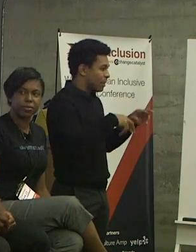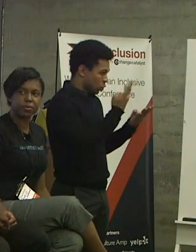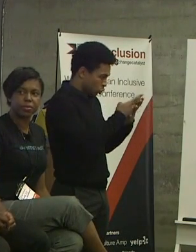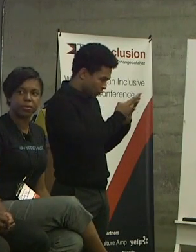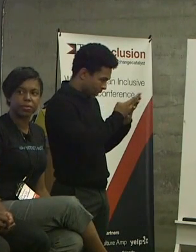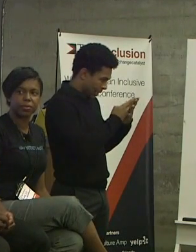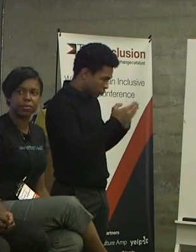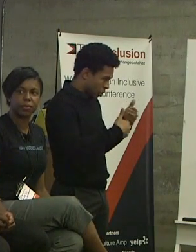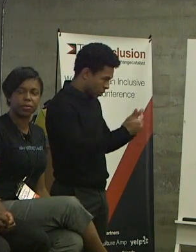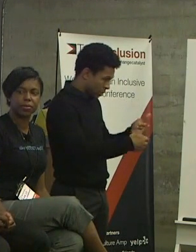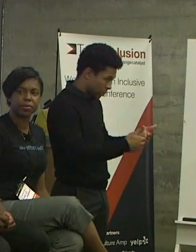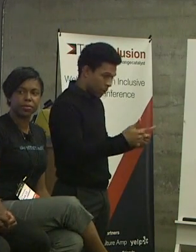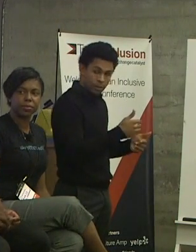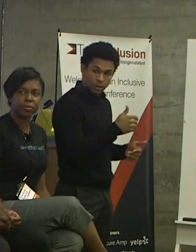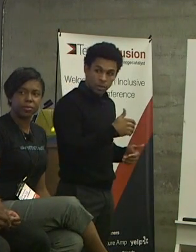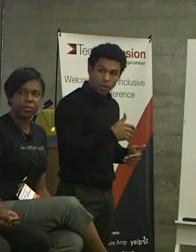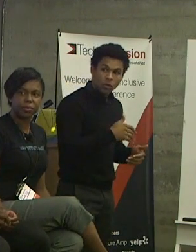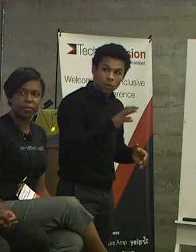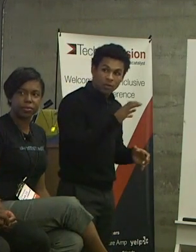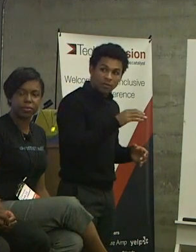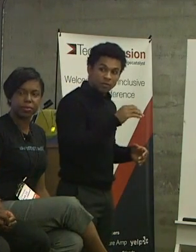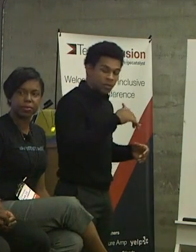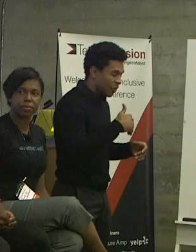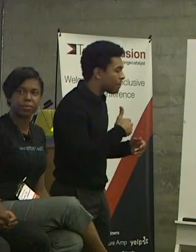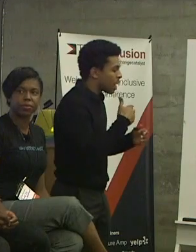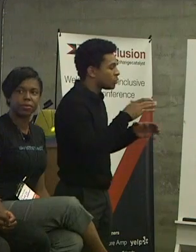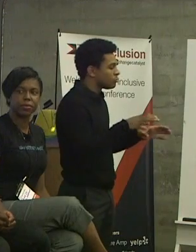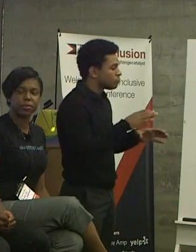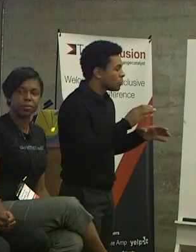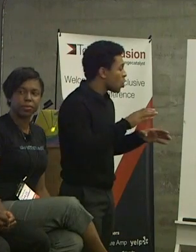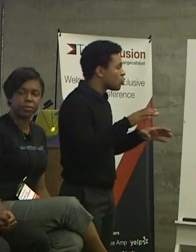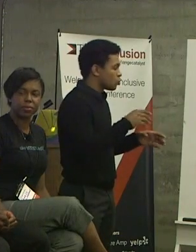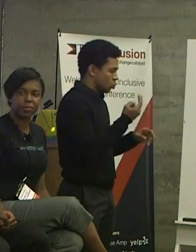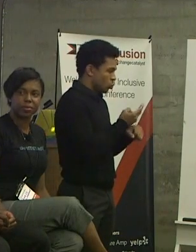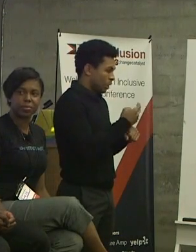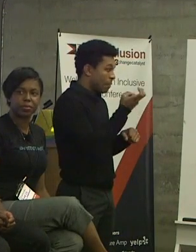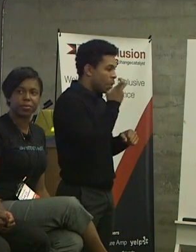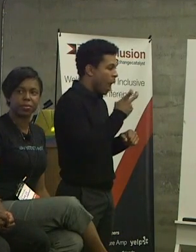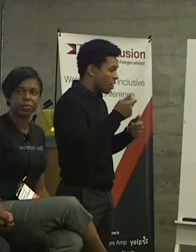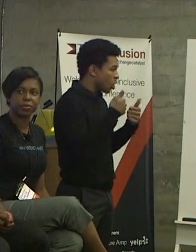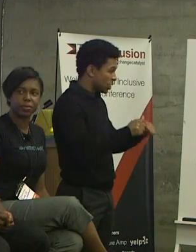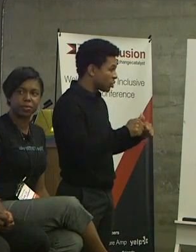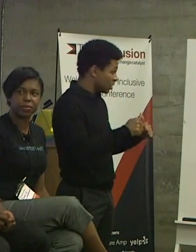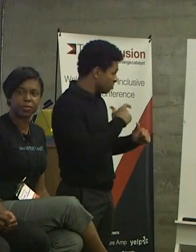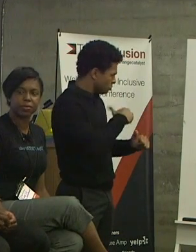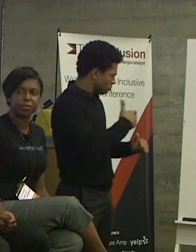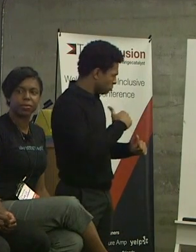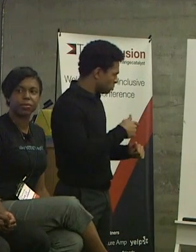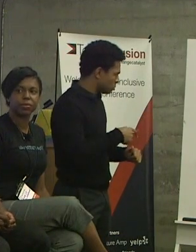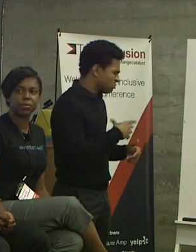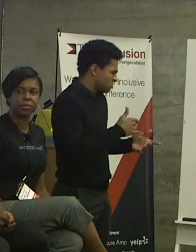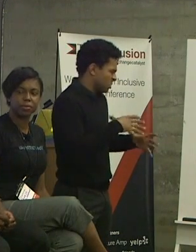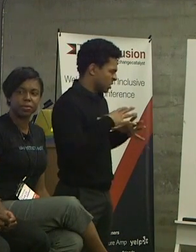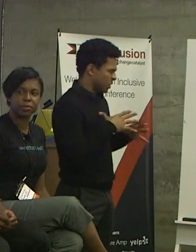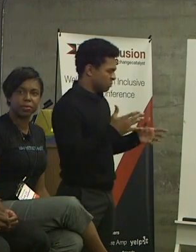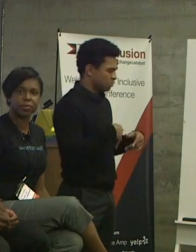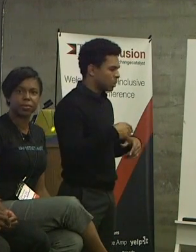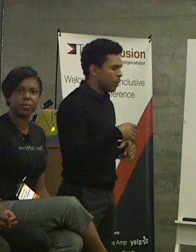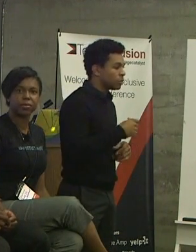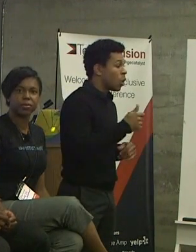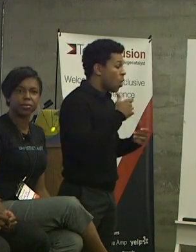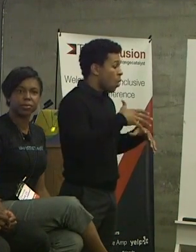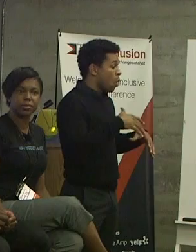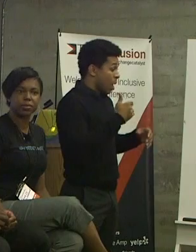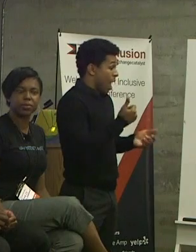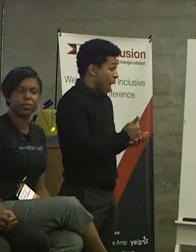the sort of proven approach of using blind auditions. And so we run a technology platform that helps companies host blind auditions